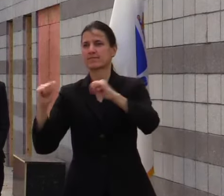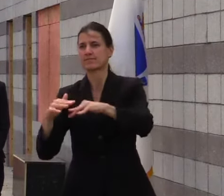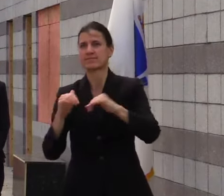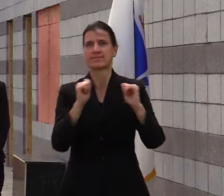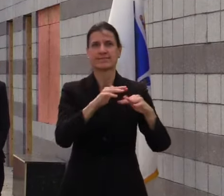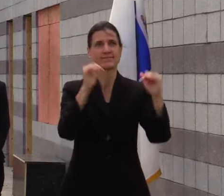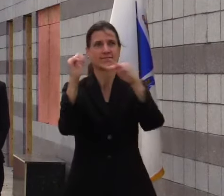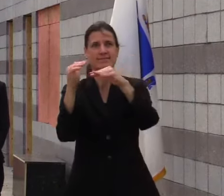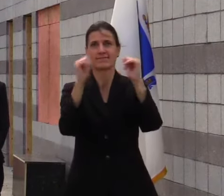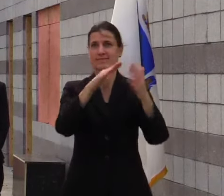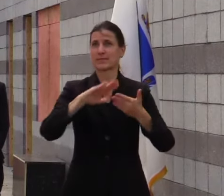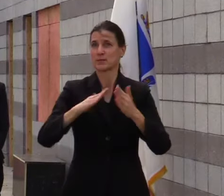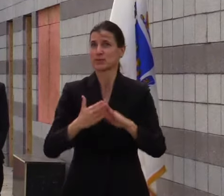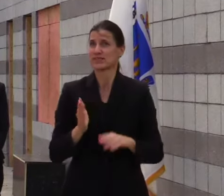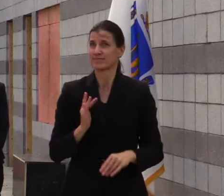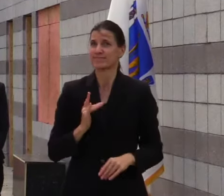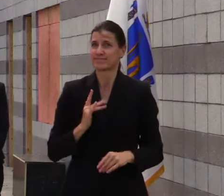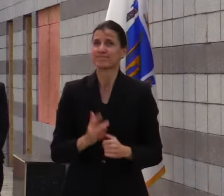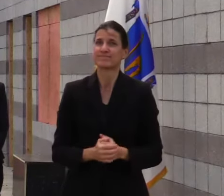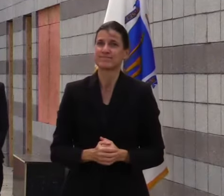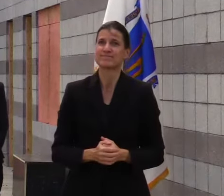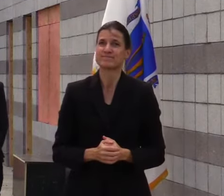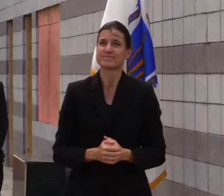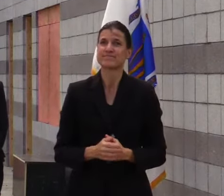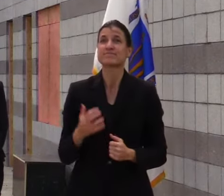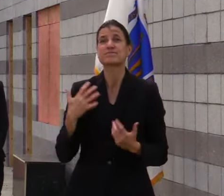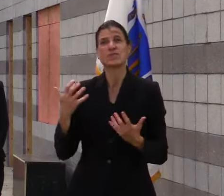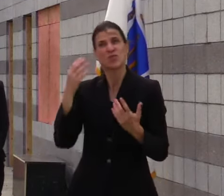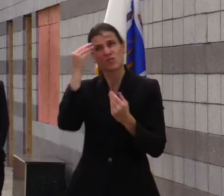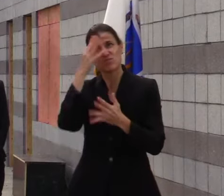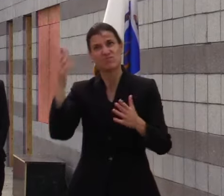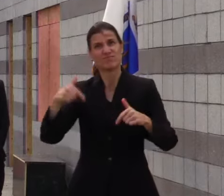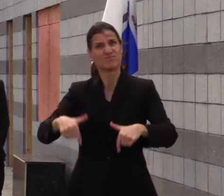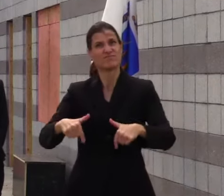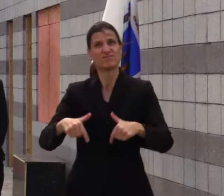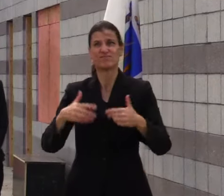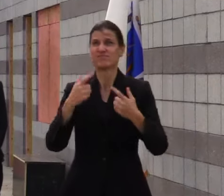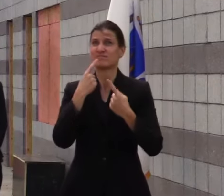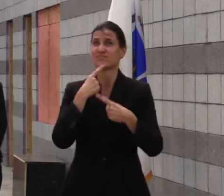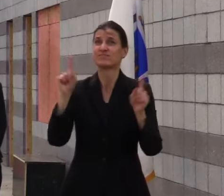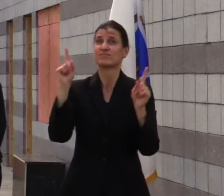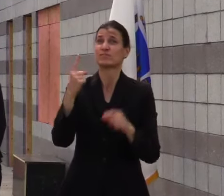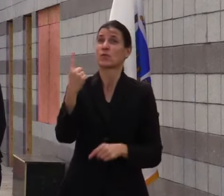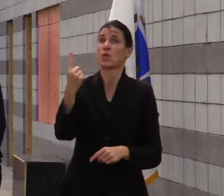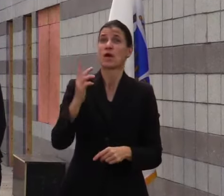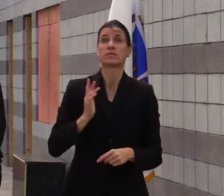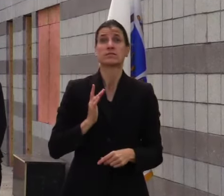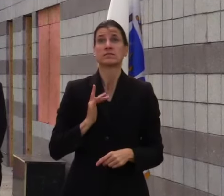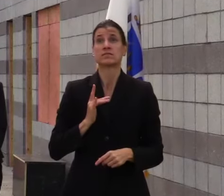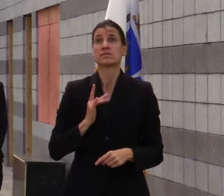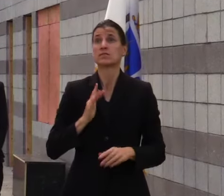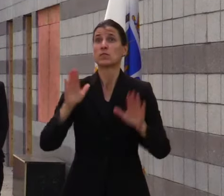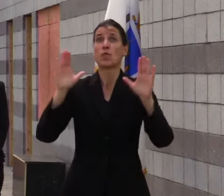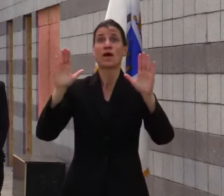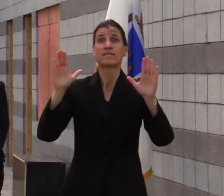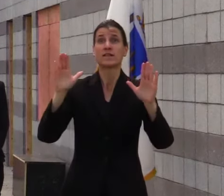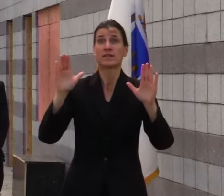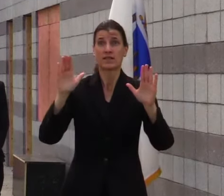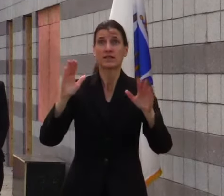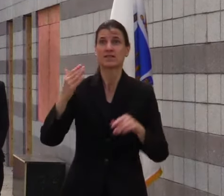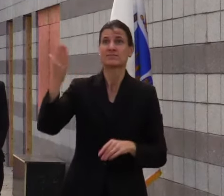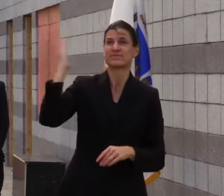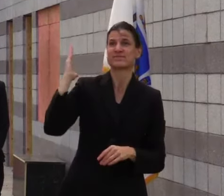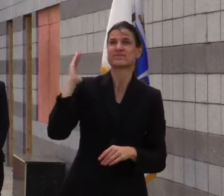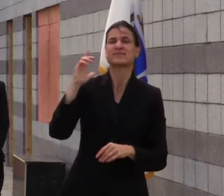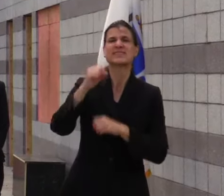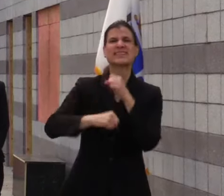We've had a couple of other milestones, but one in particular I want to mention. In 2018, we were pleased to be able to